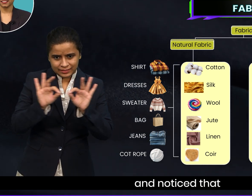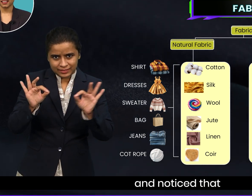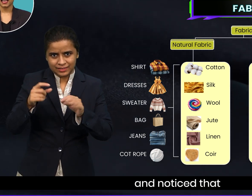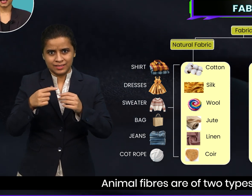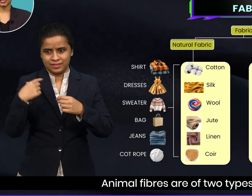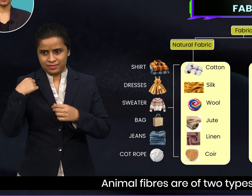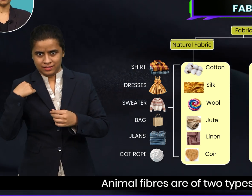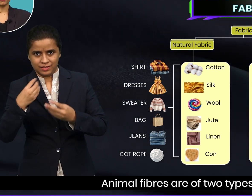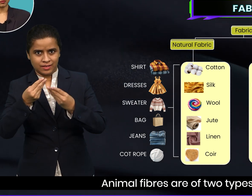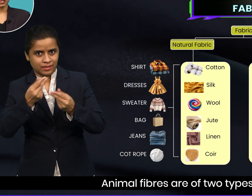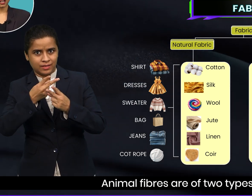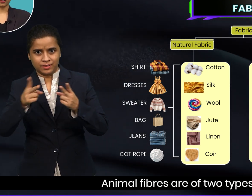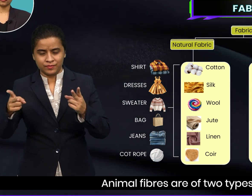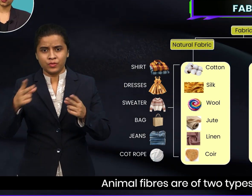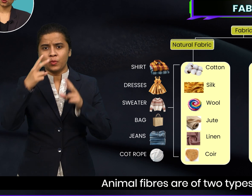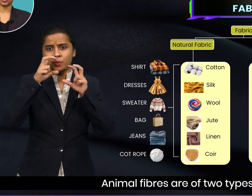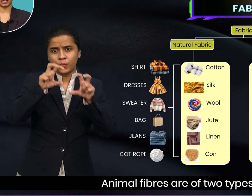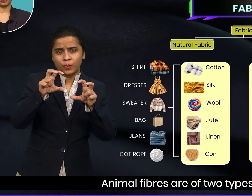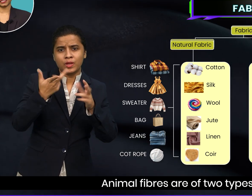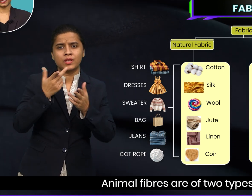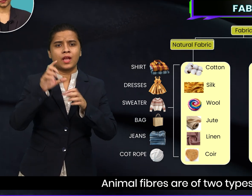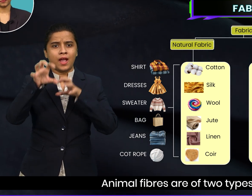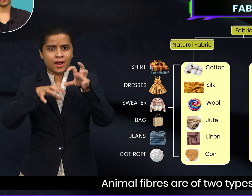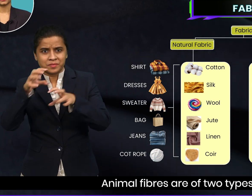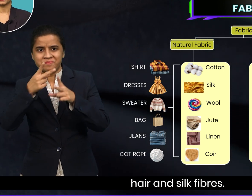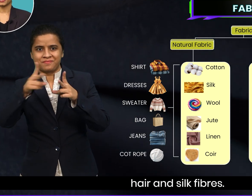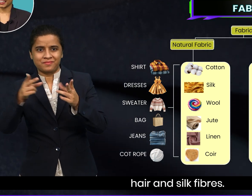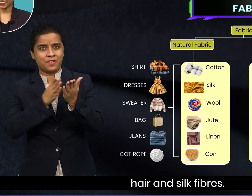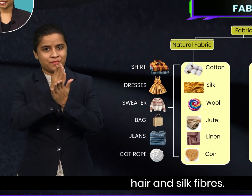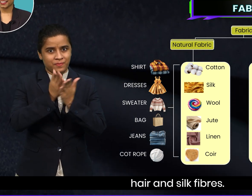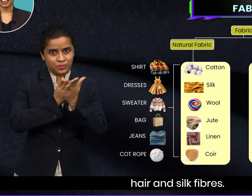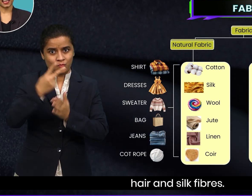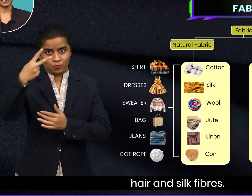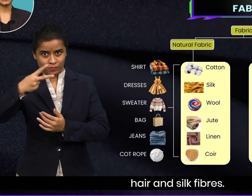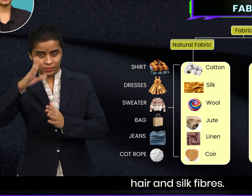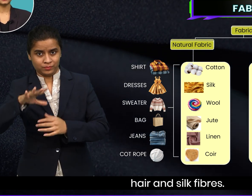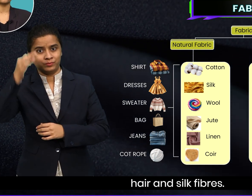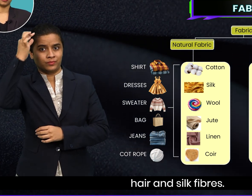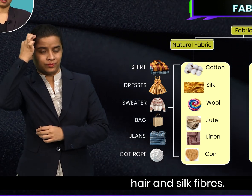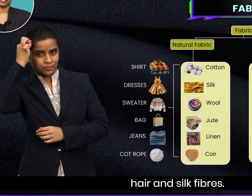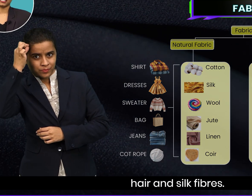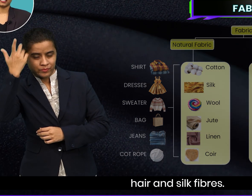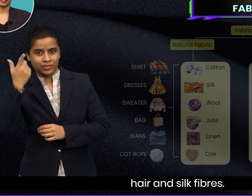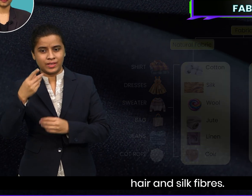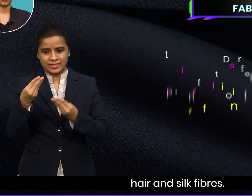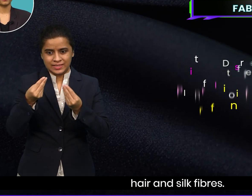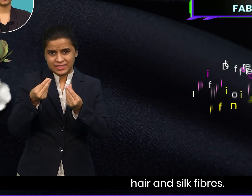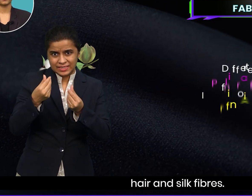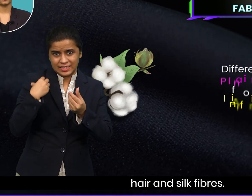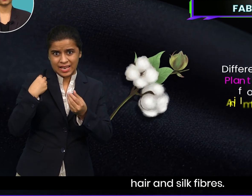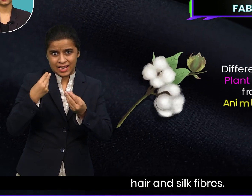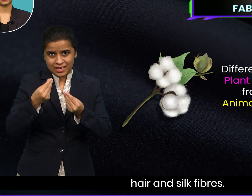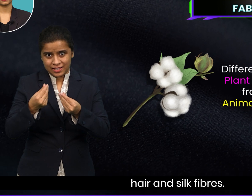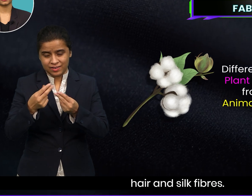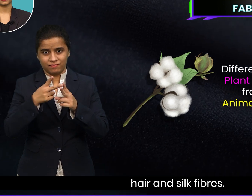that animal fibers are of two types, hair and silk fibers.